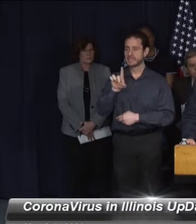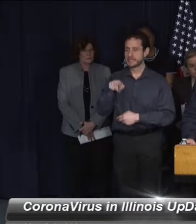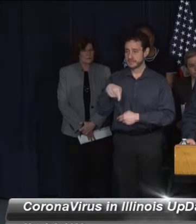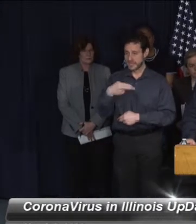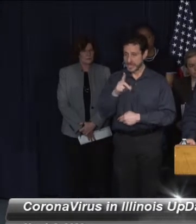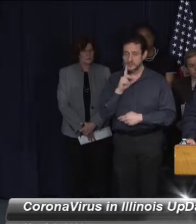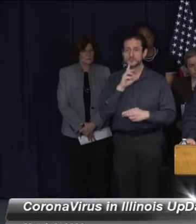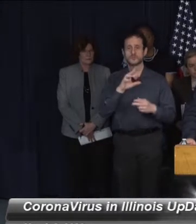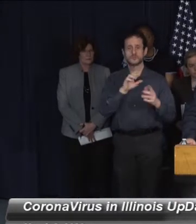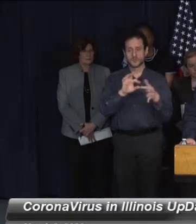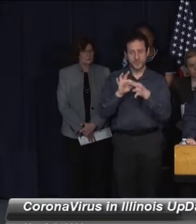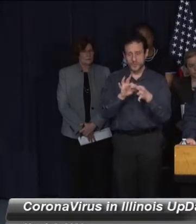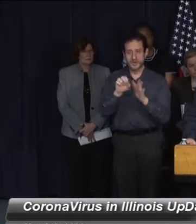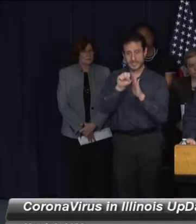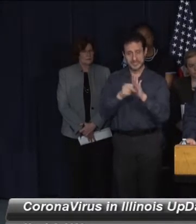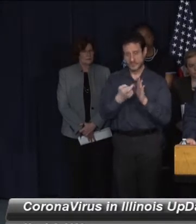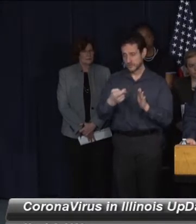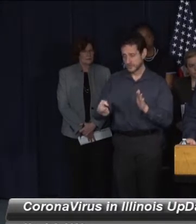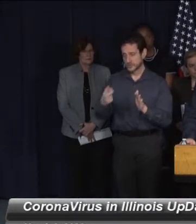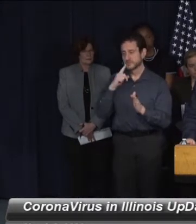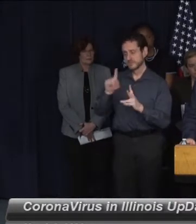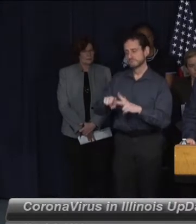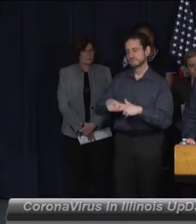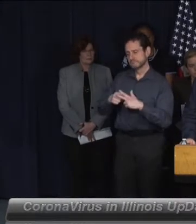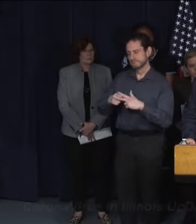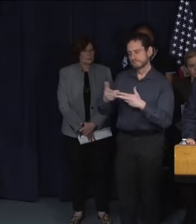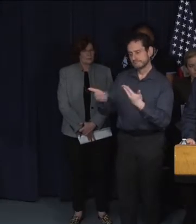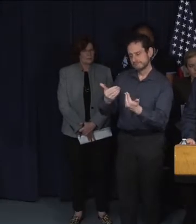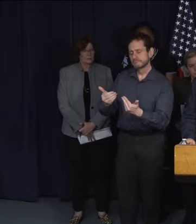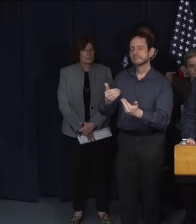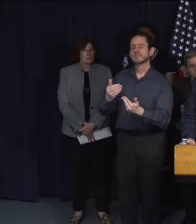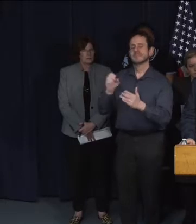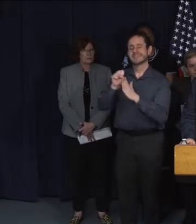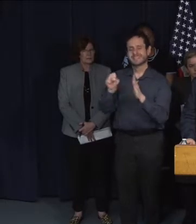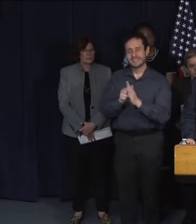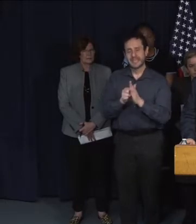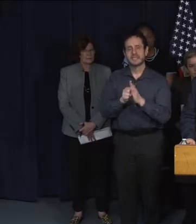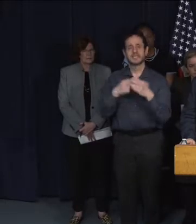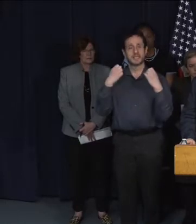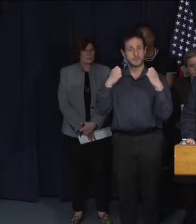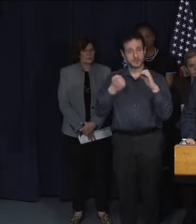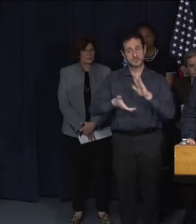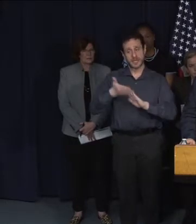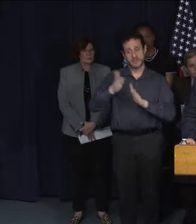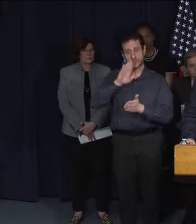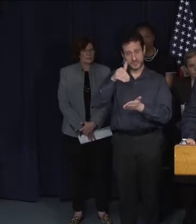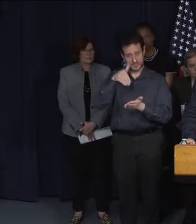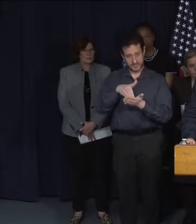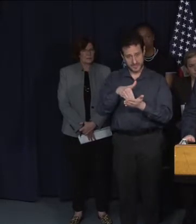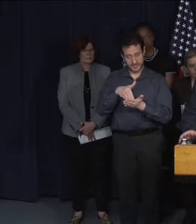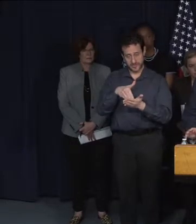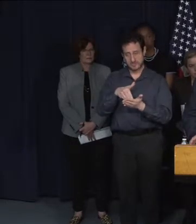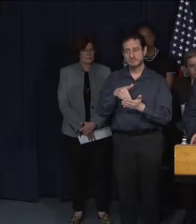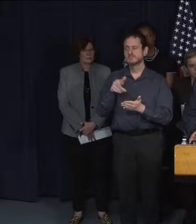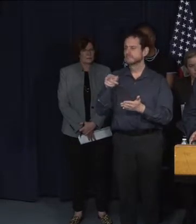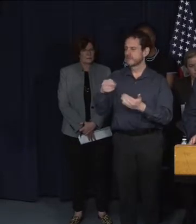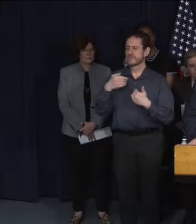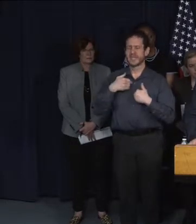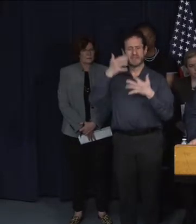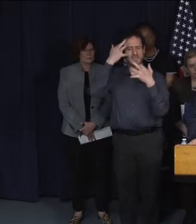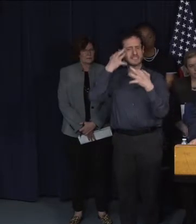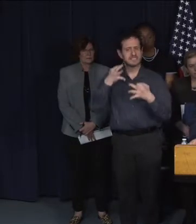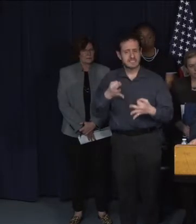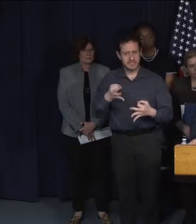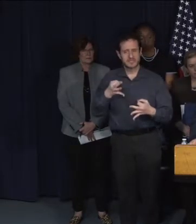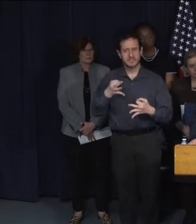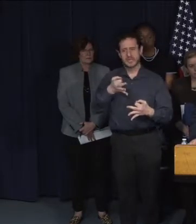resources through the activation of the State Emergency Operations Center, which provides decision makers from every state